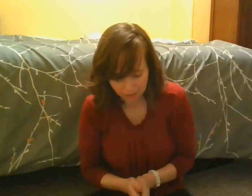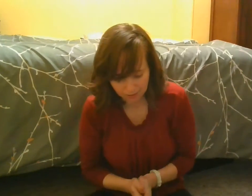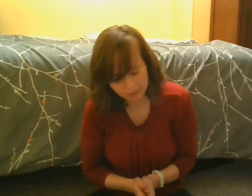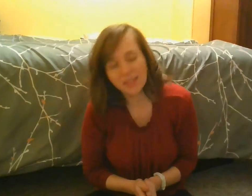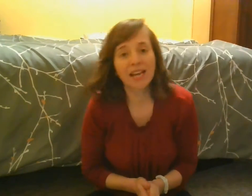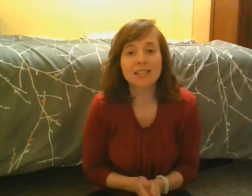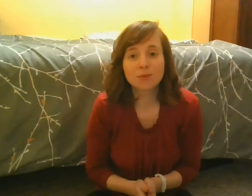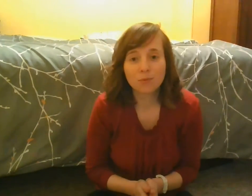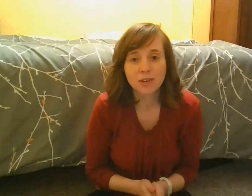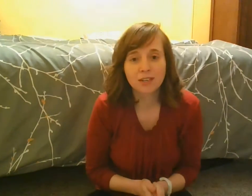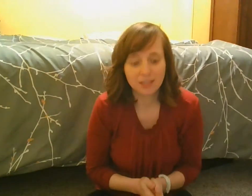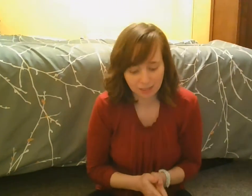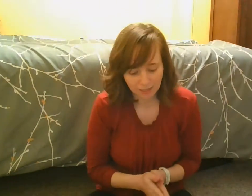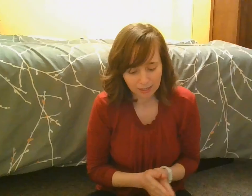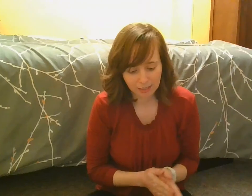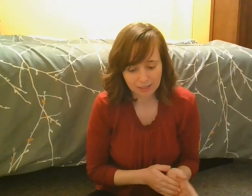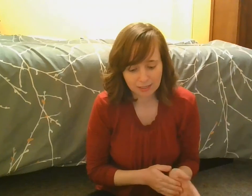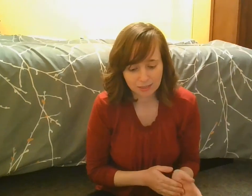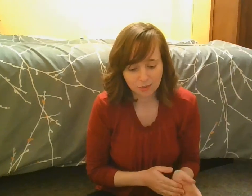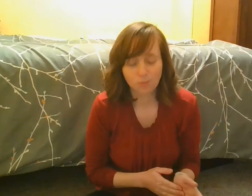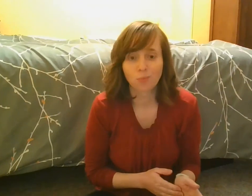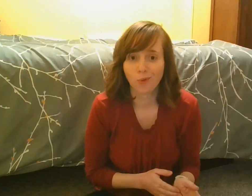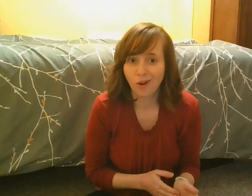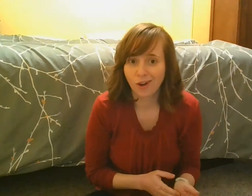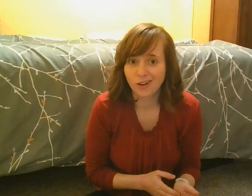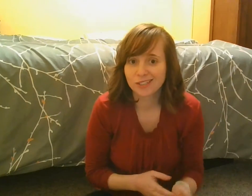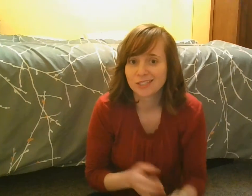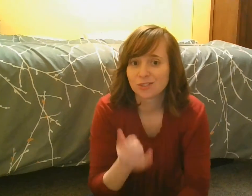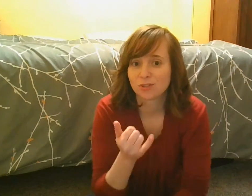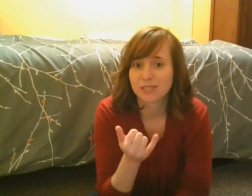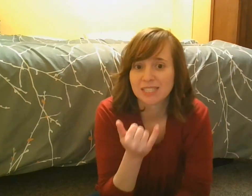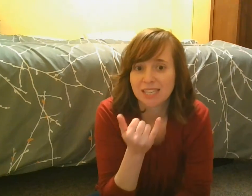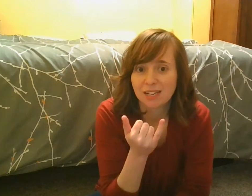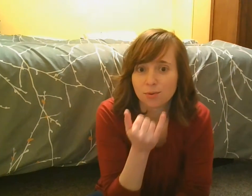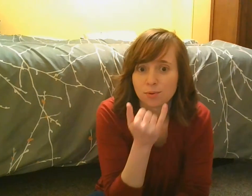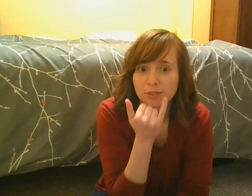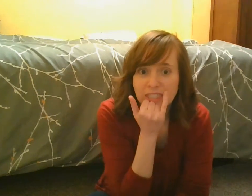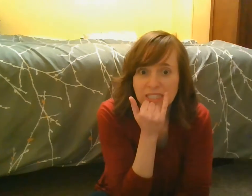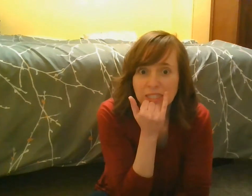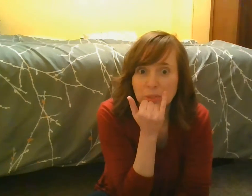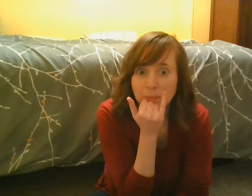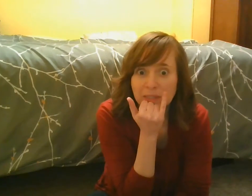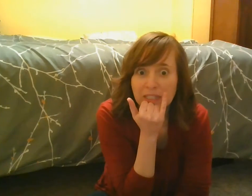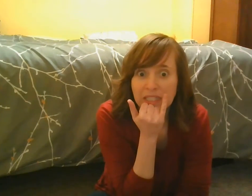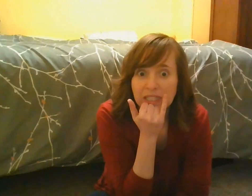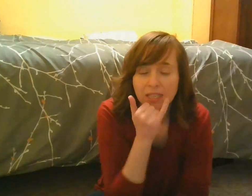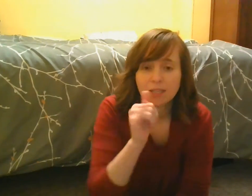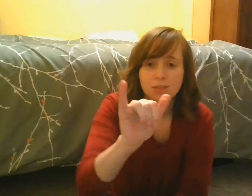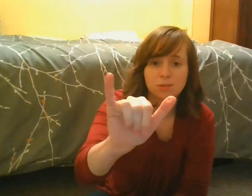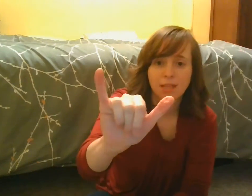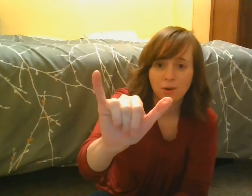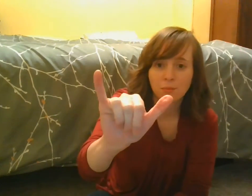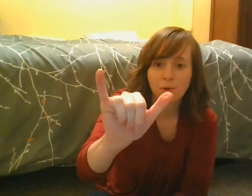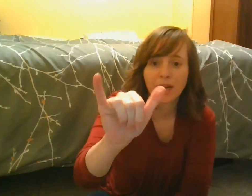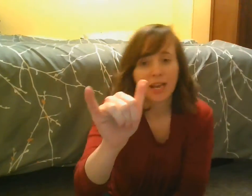And the last one is wrong, or a mistake, or oops. So it's letter Y, and